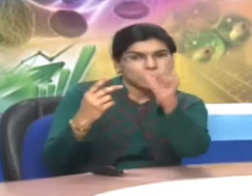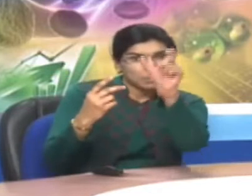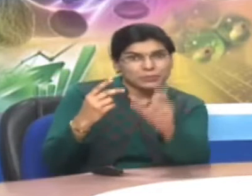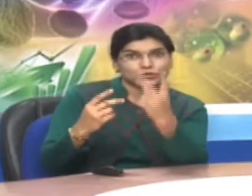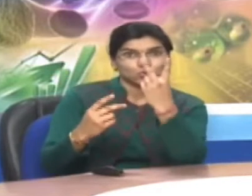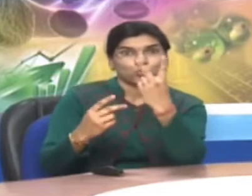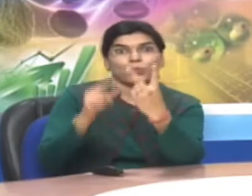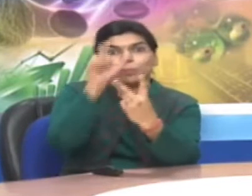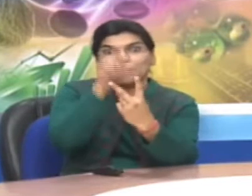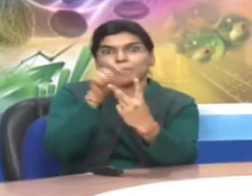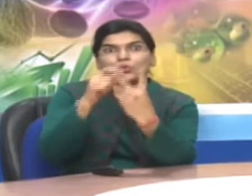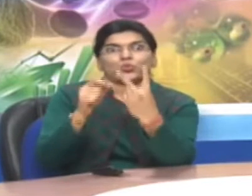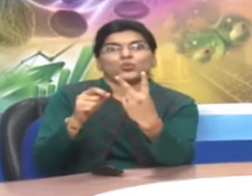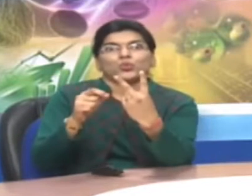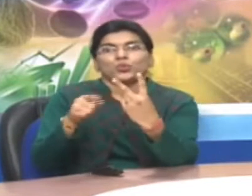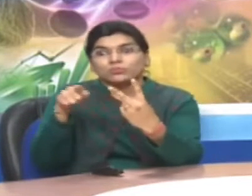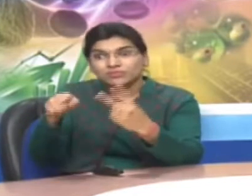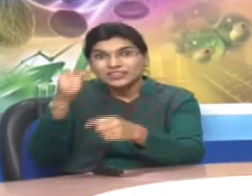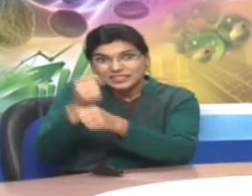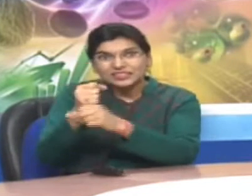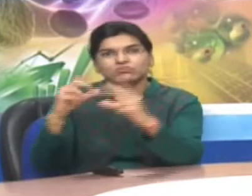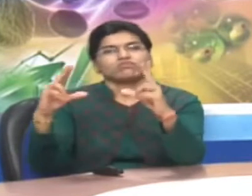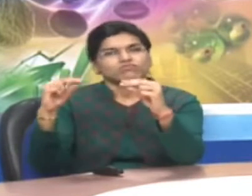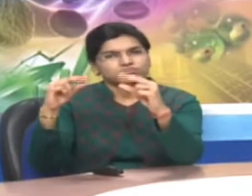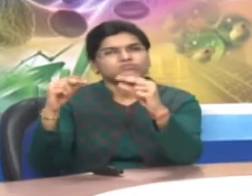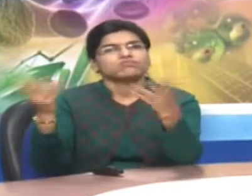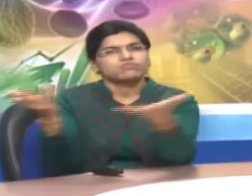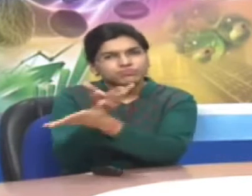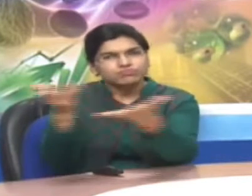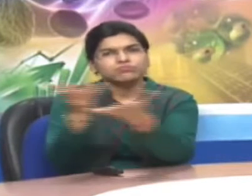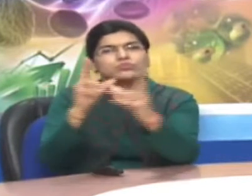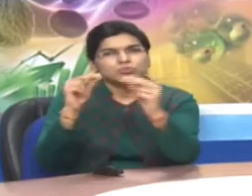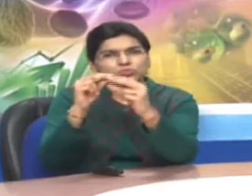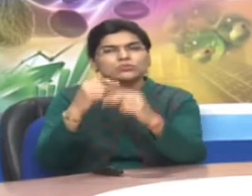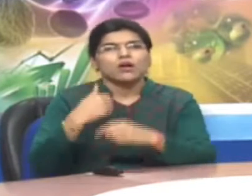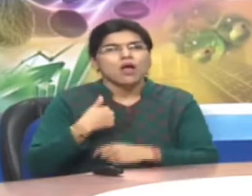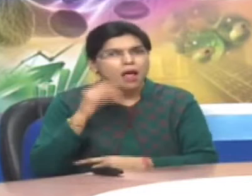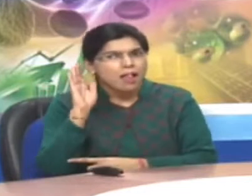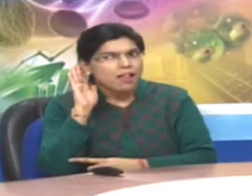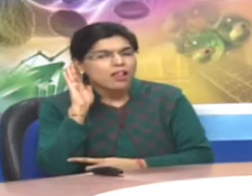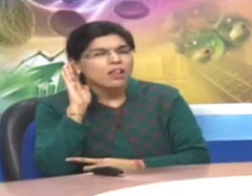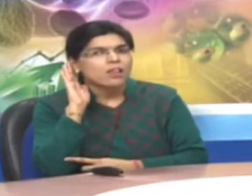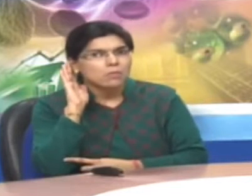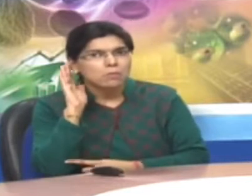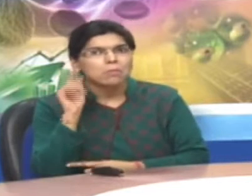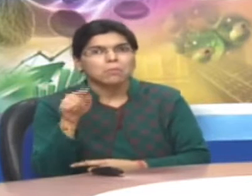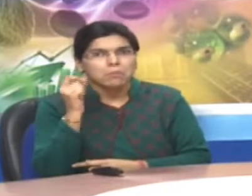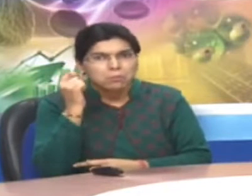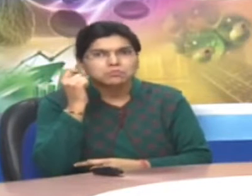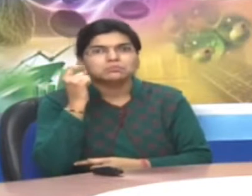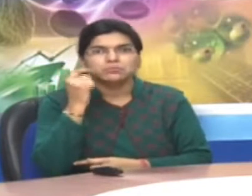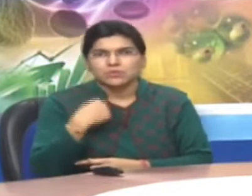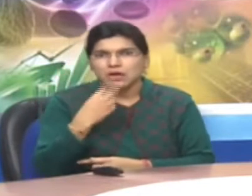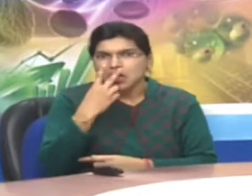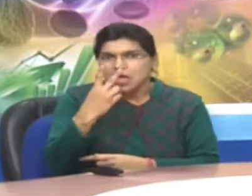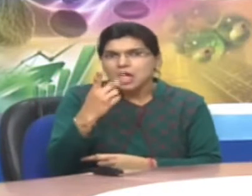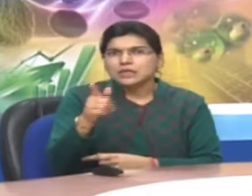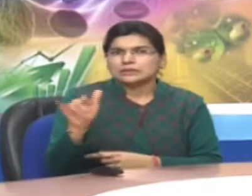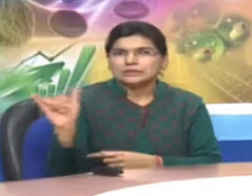Two other people saw you and started to talk. And I listened. It looks